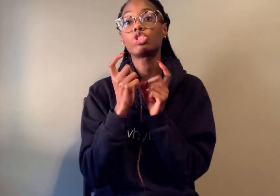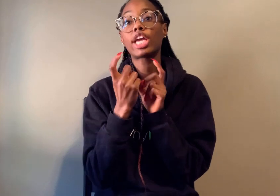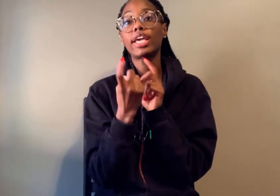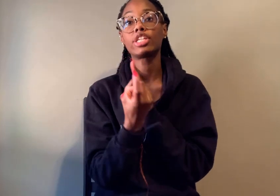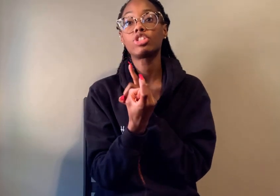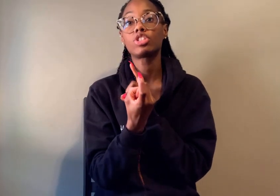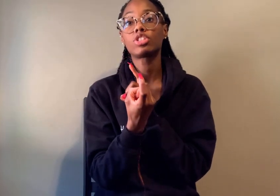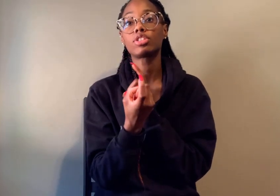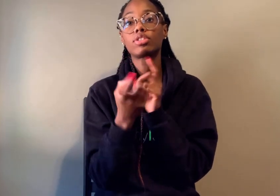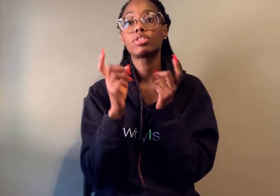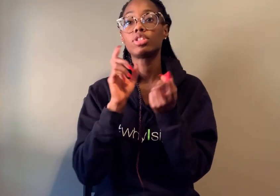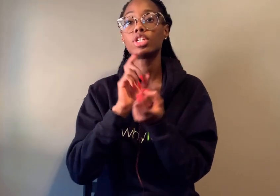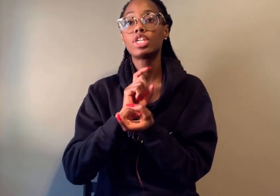change.